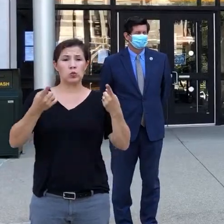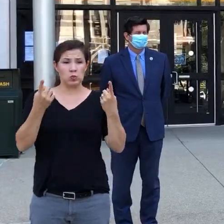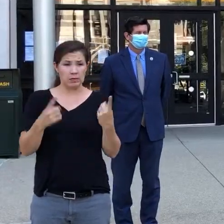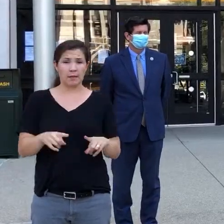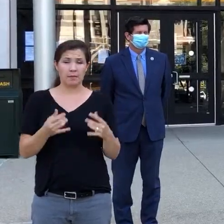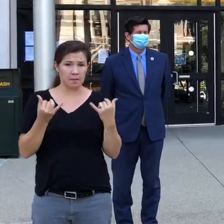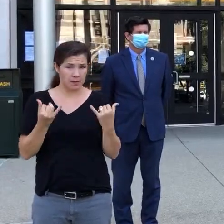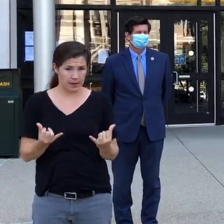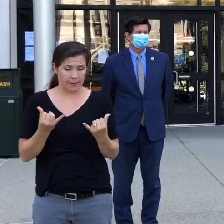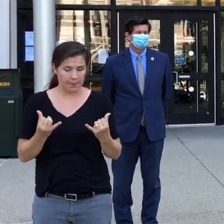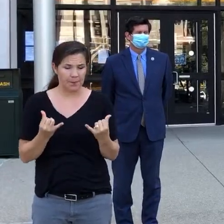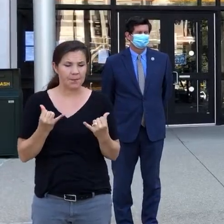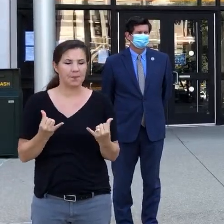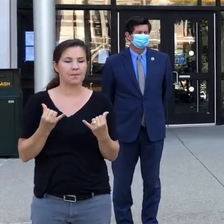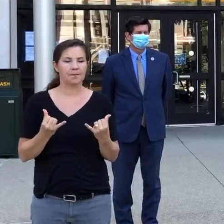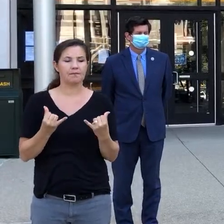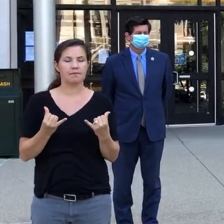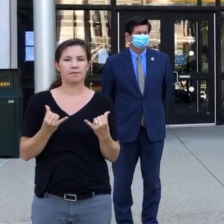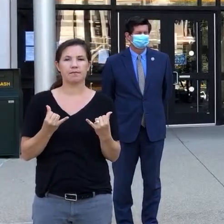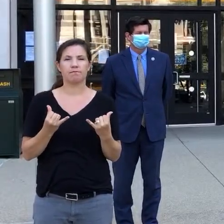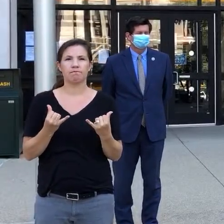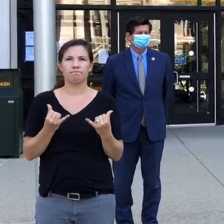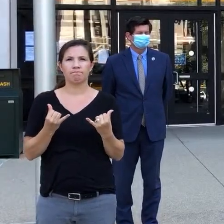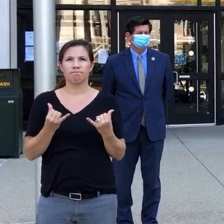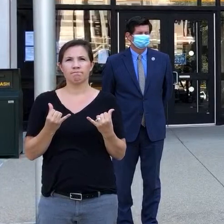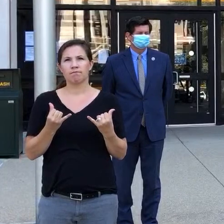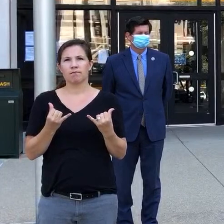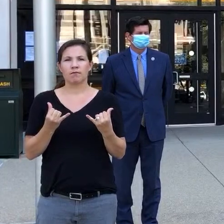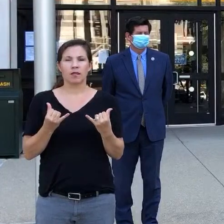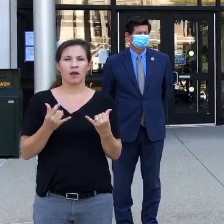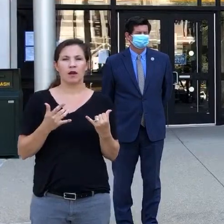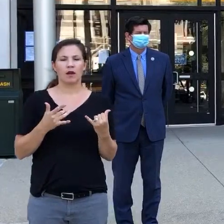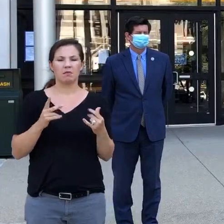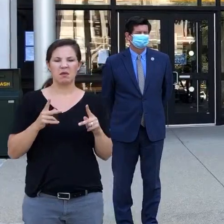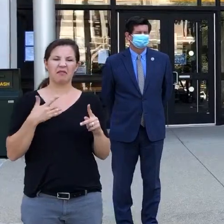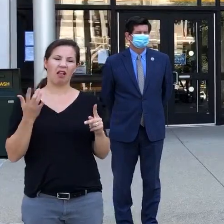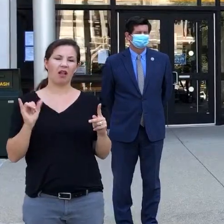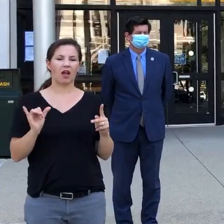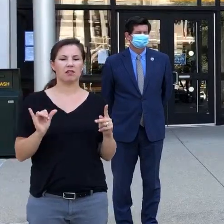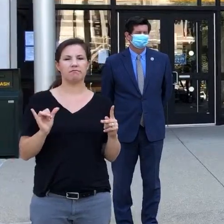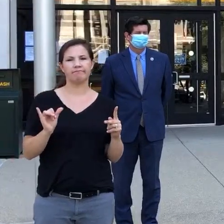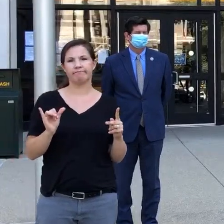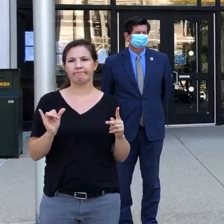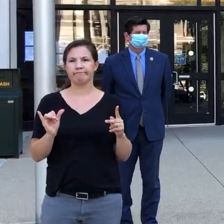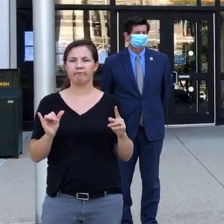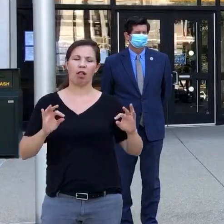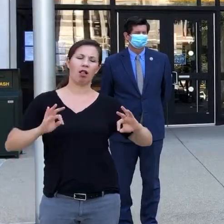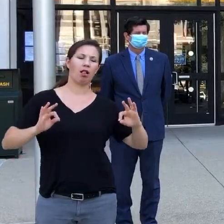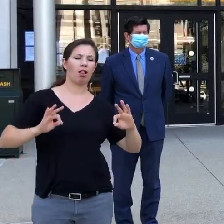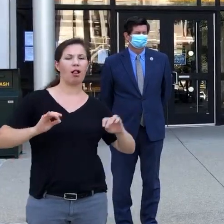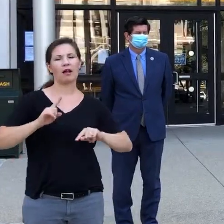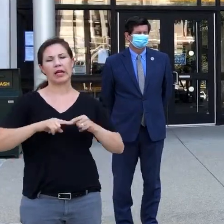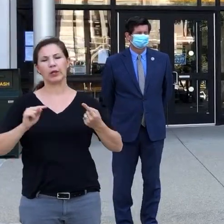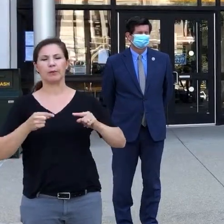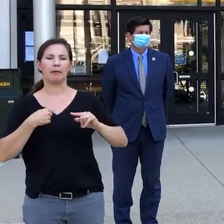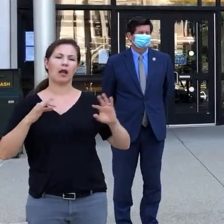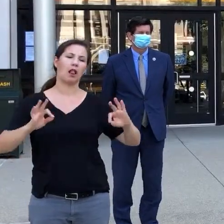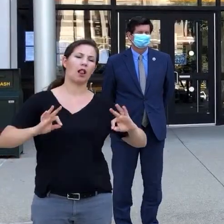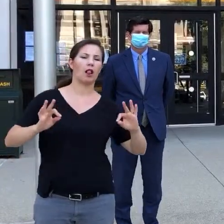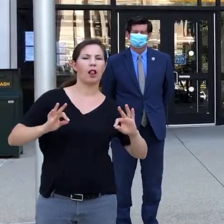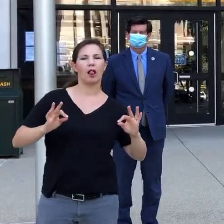that people, their sense of invincibility is really getting in the way of some really good